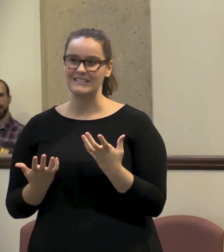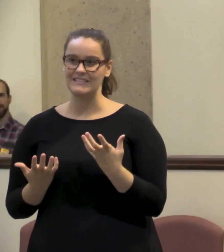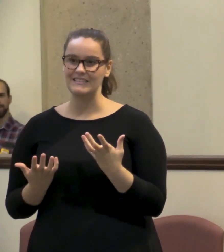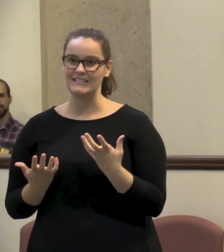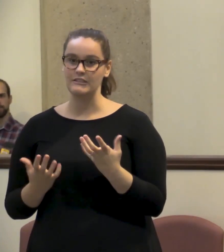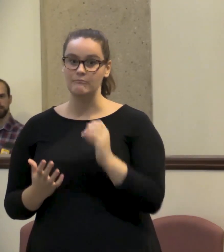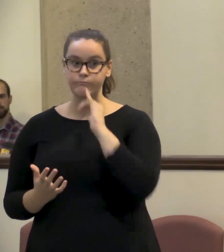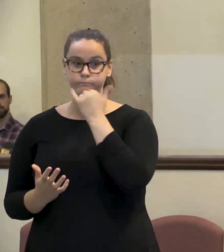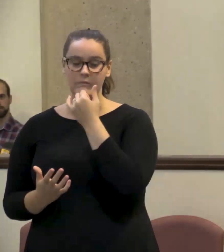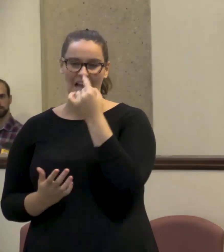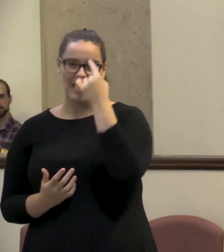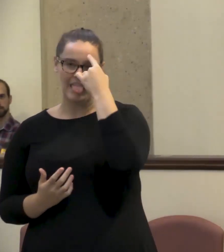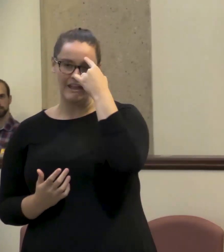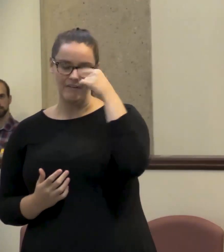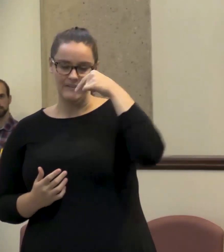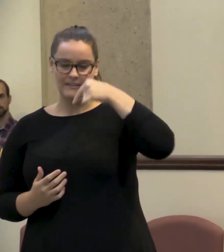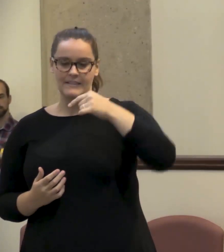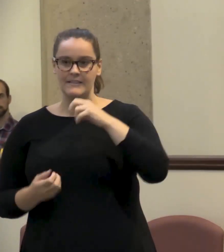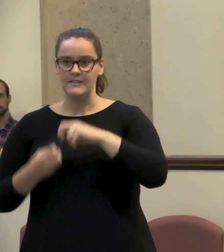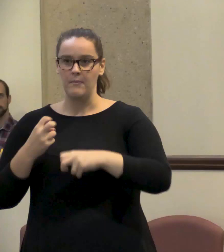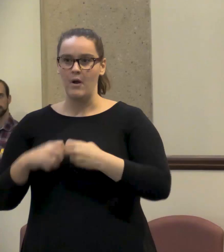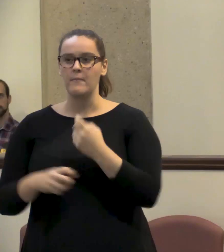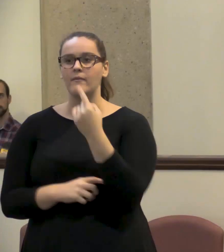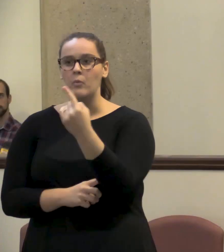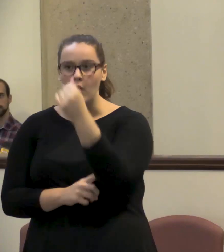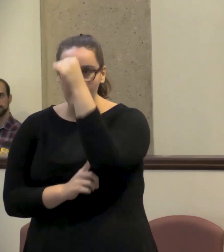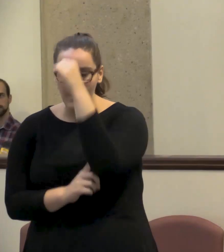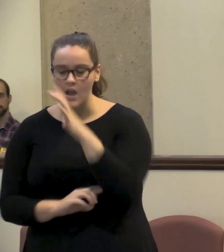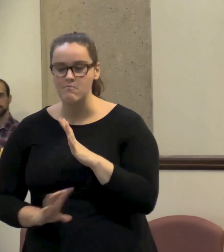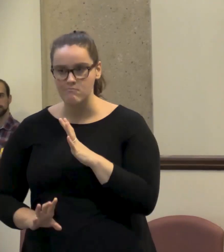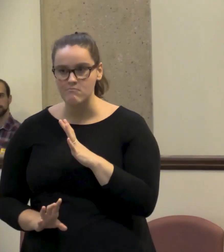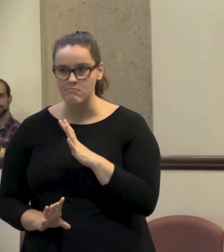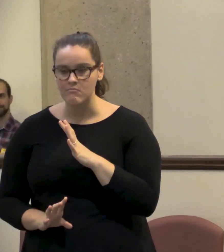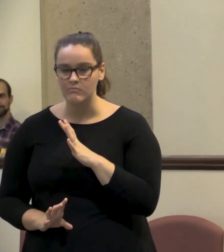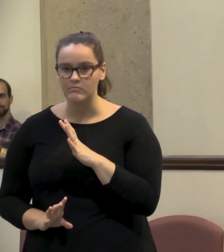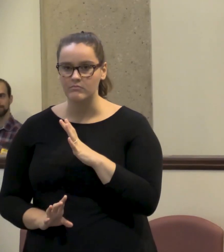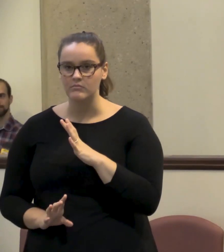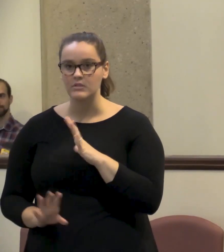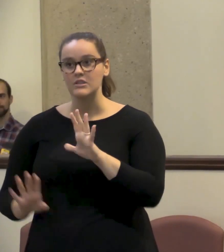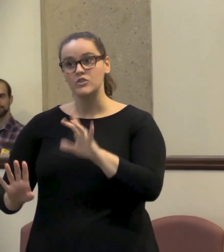it's a mistake to think of this as the problem of just one man. Now, it's true that one of